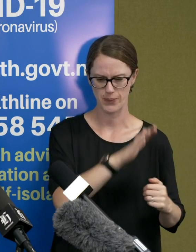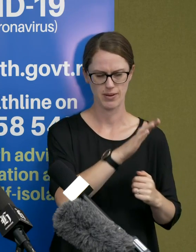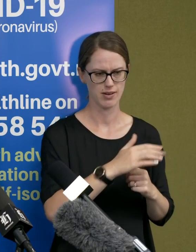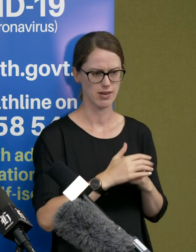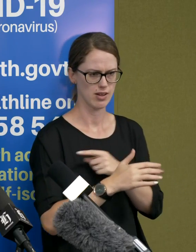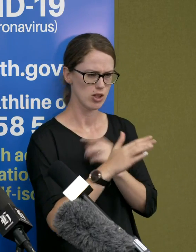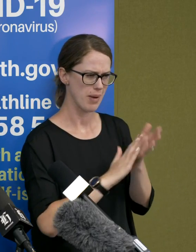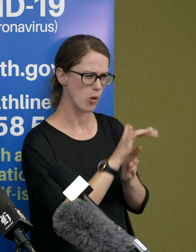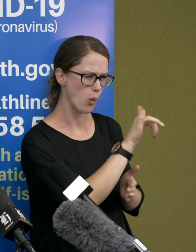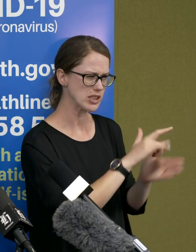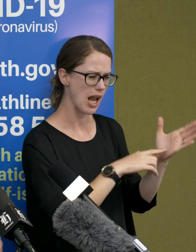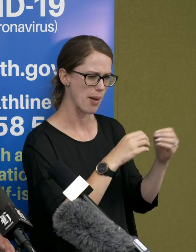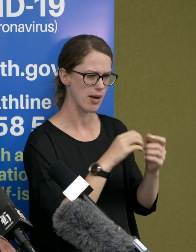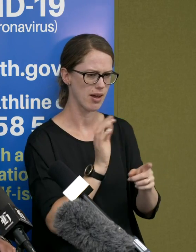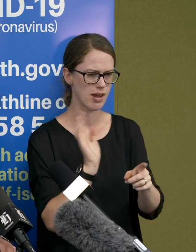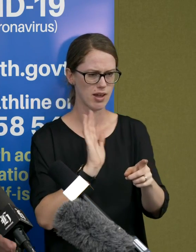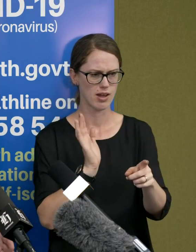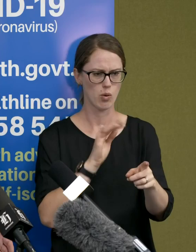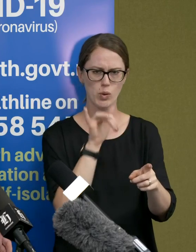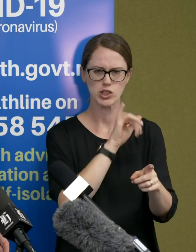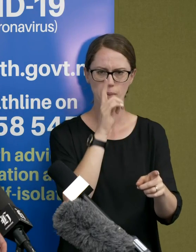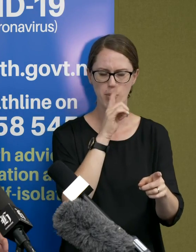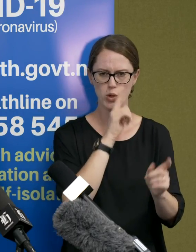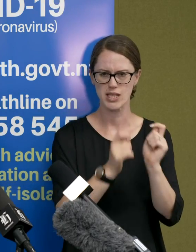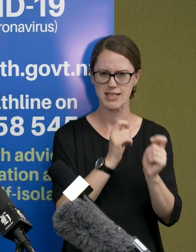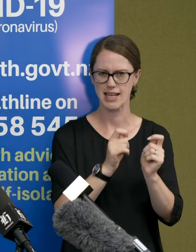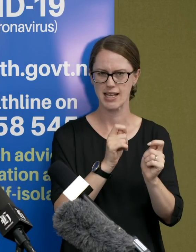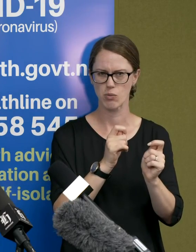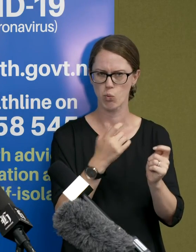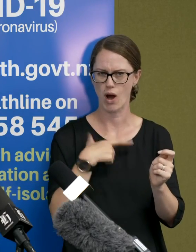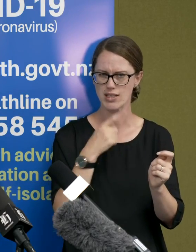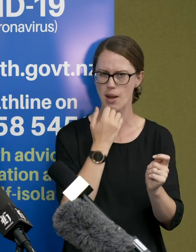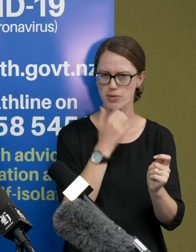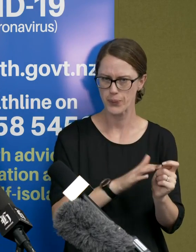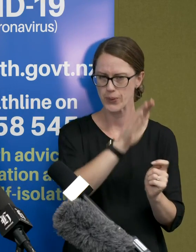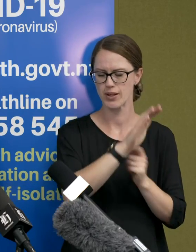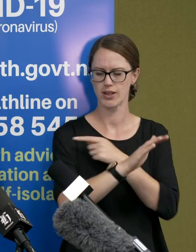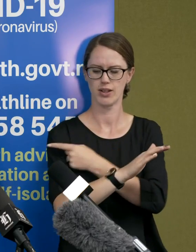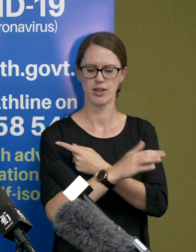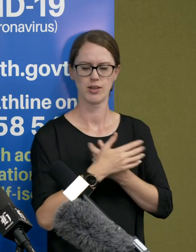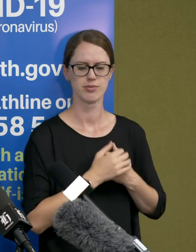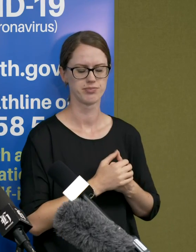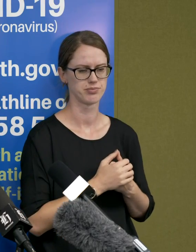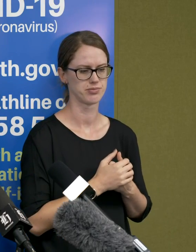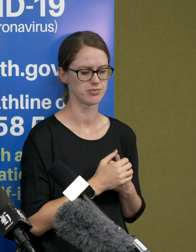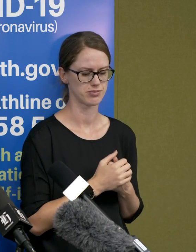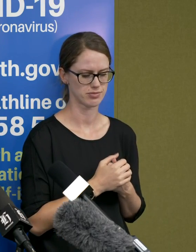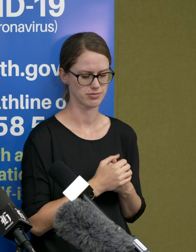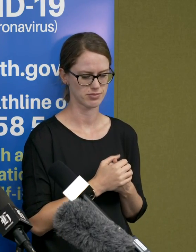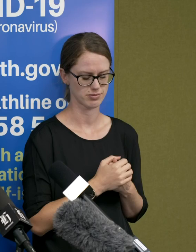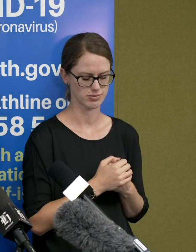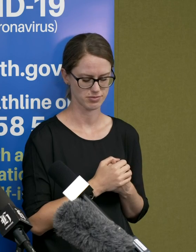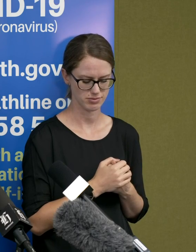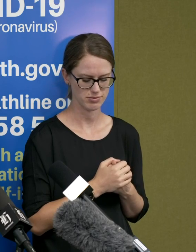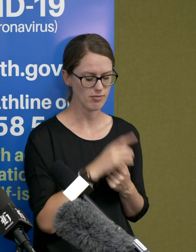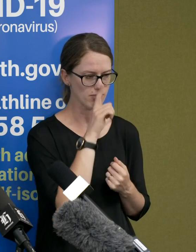of which laboratory is doing the testing? No, what people are you testing that you weren't testing So what we've seen